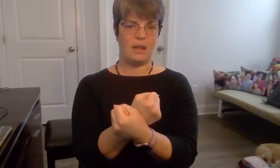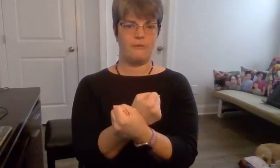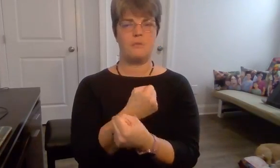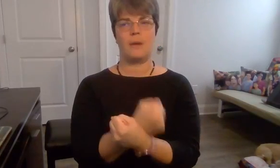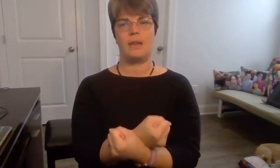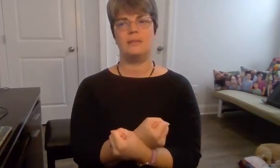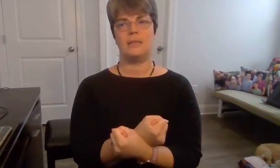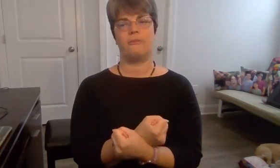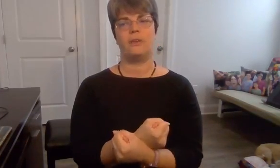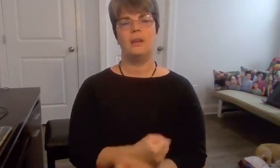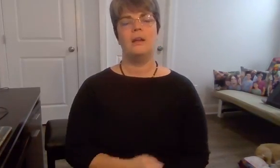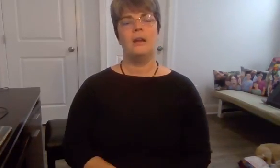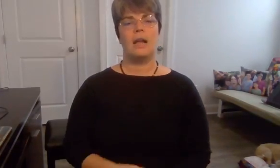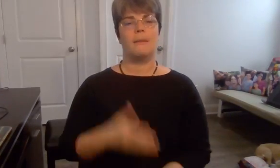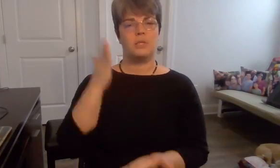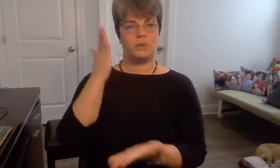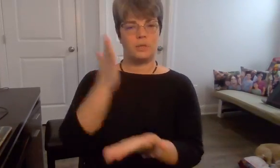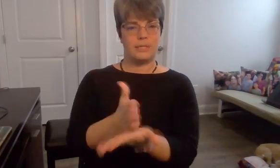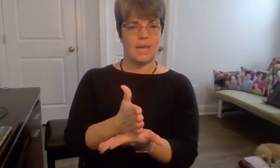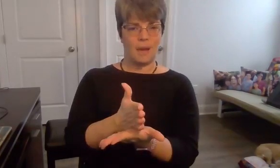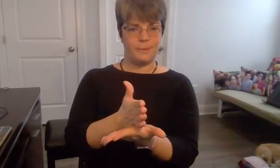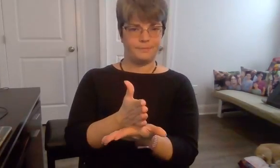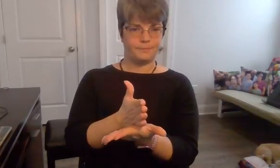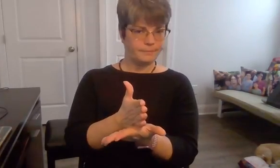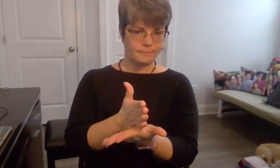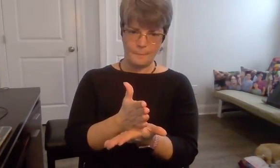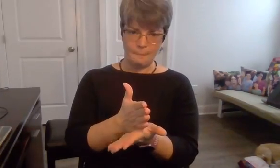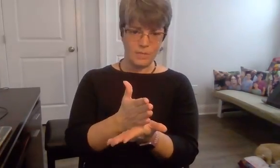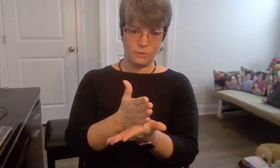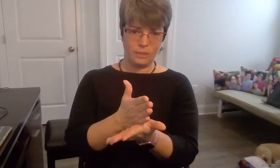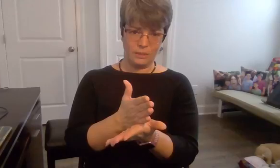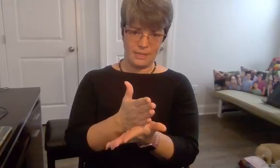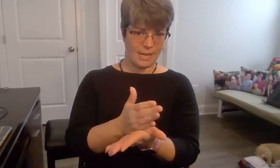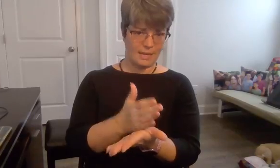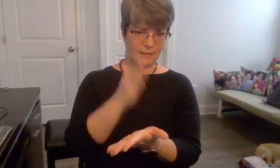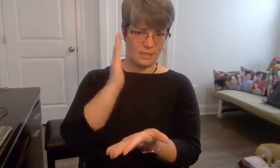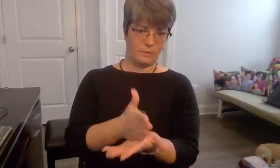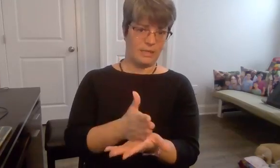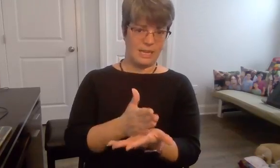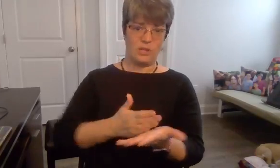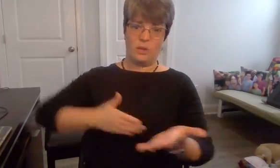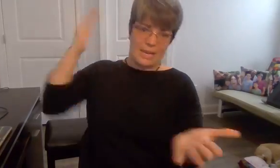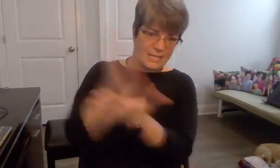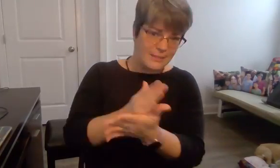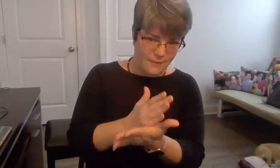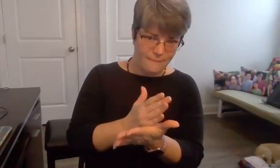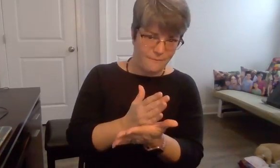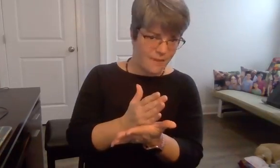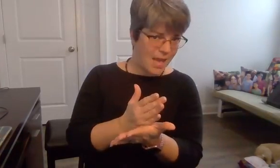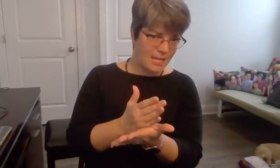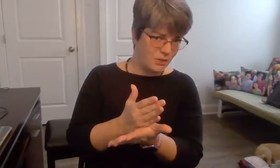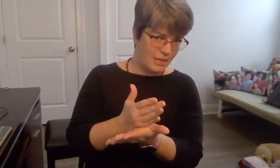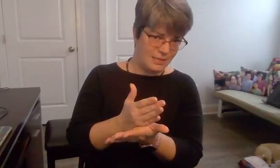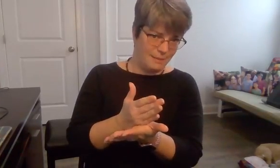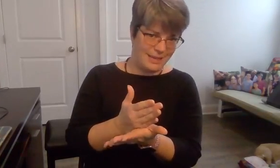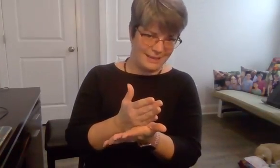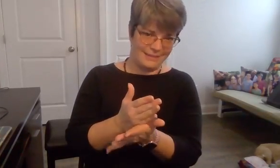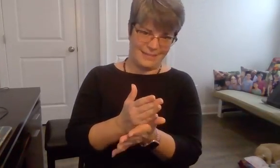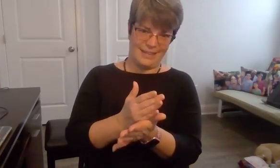from your body. Safe. So stop is a really great sign. It's really handy. You can make it as emphatic as you need to make it, right,